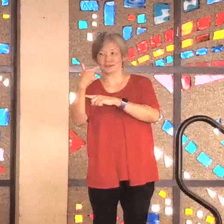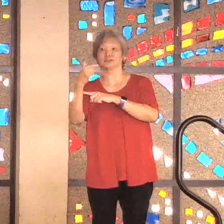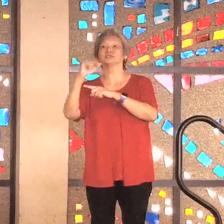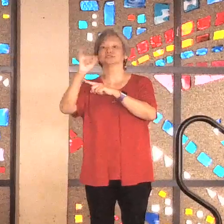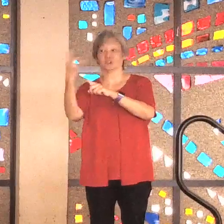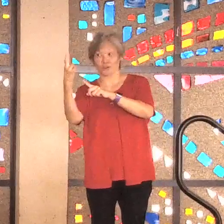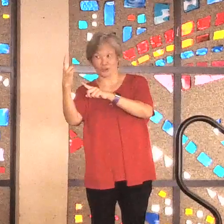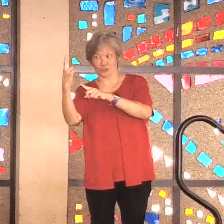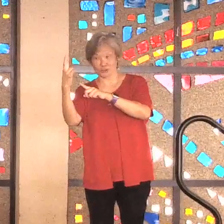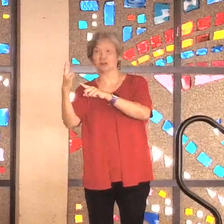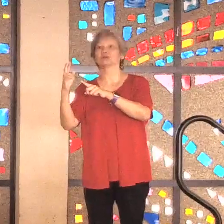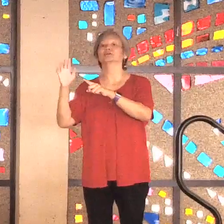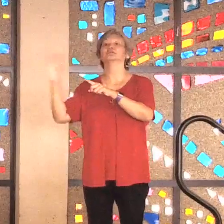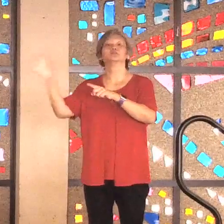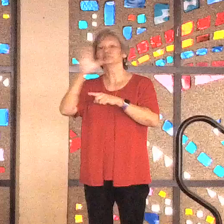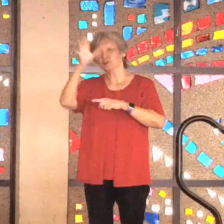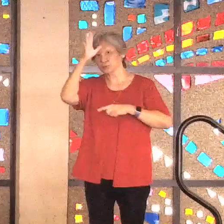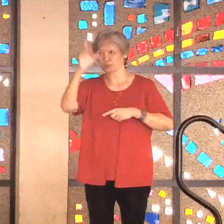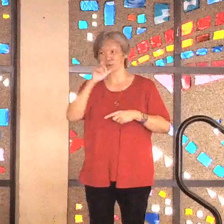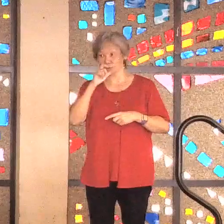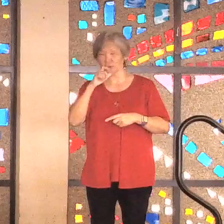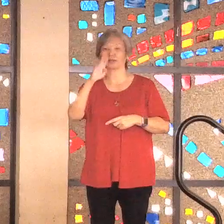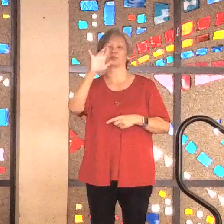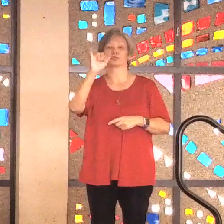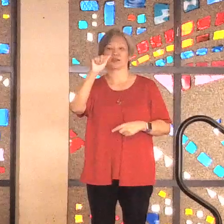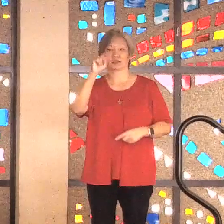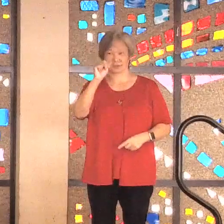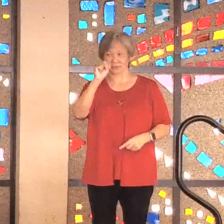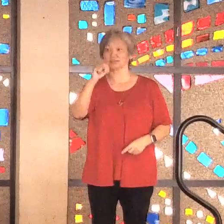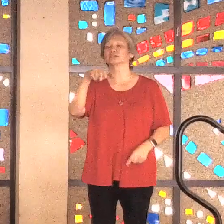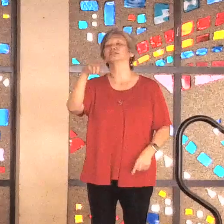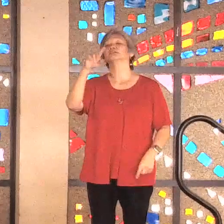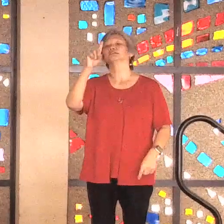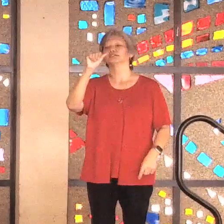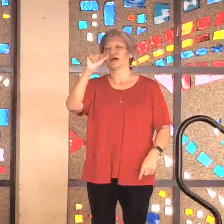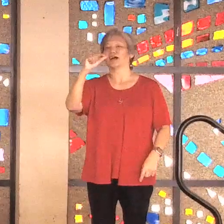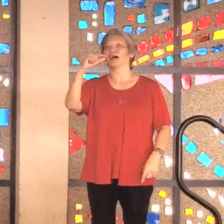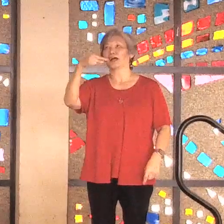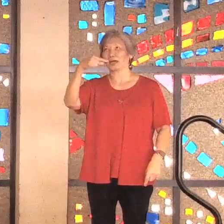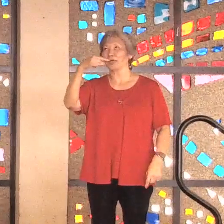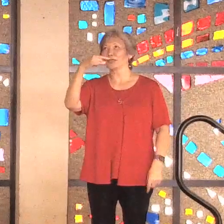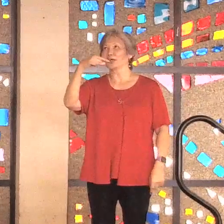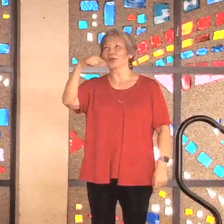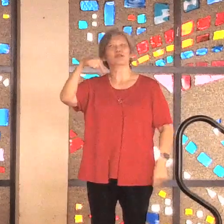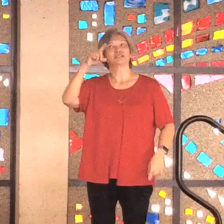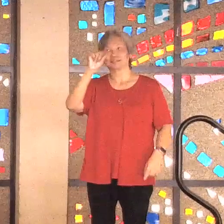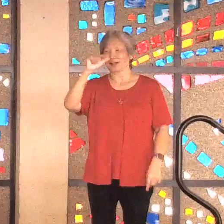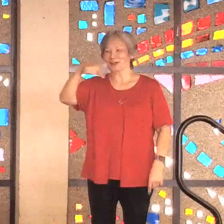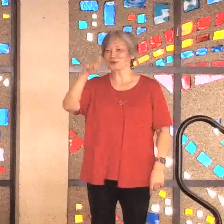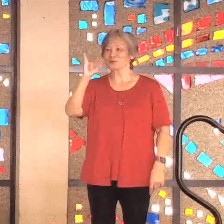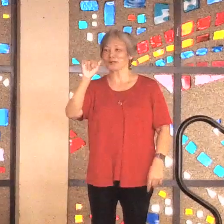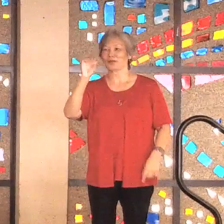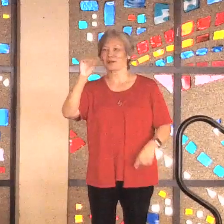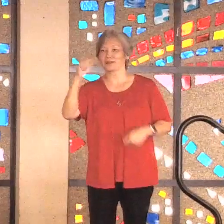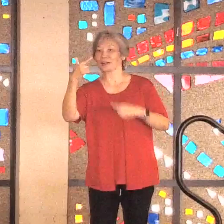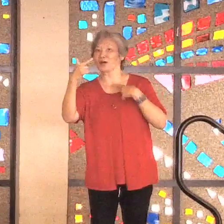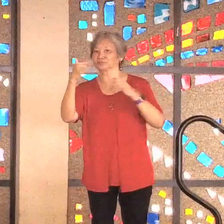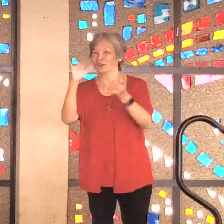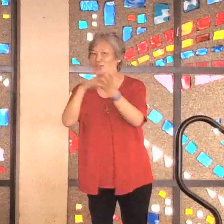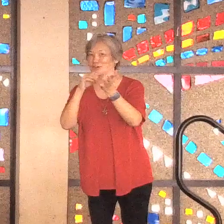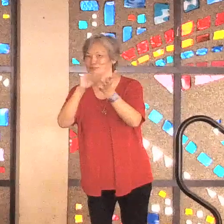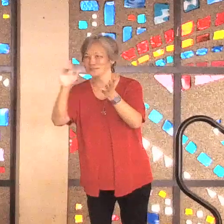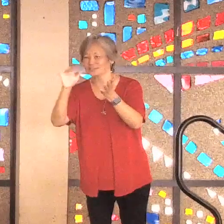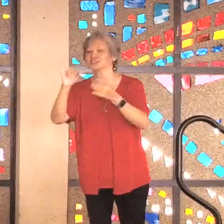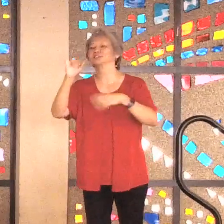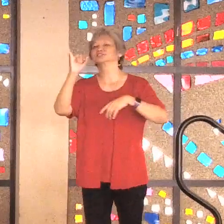Dakuyo Jr. His parents are Brian. I'm spelling the last